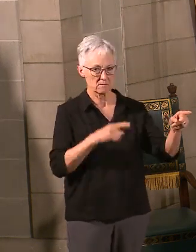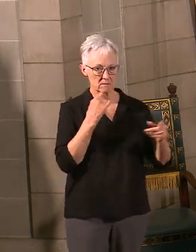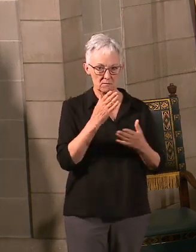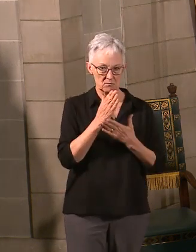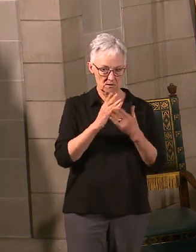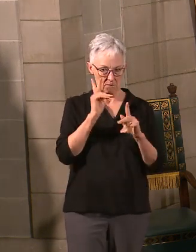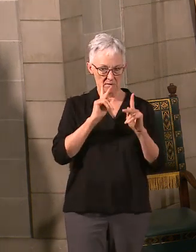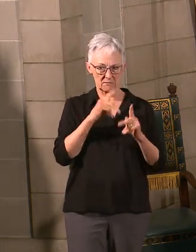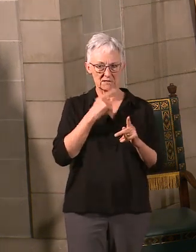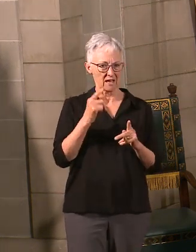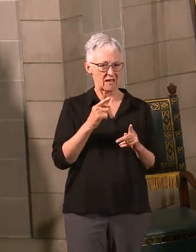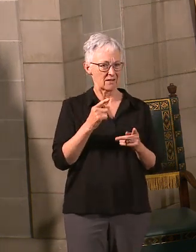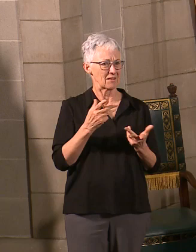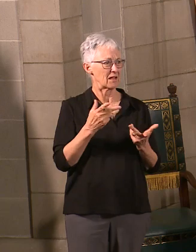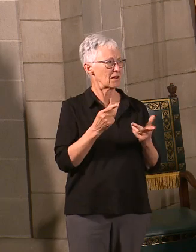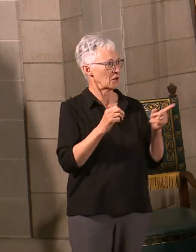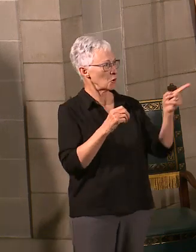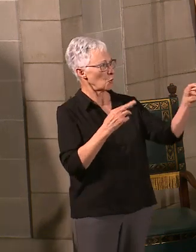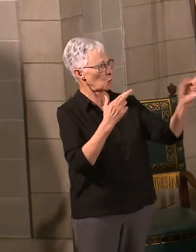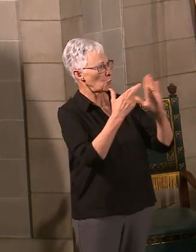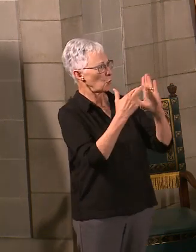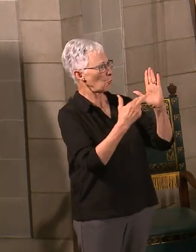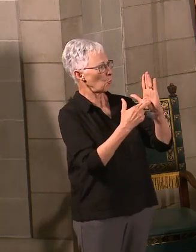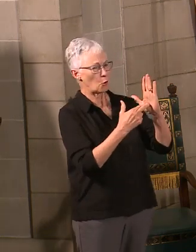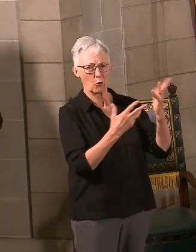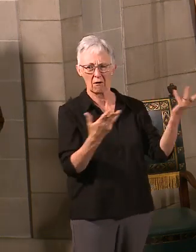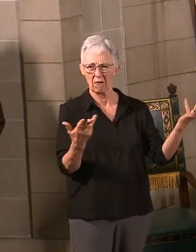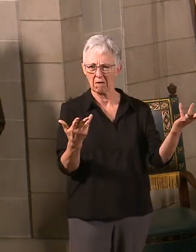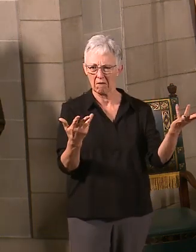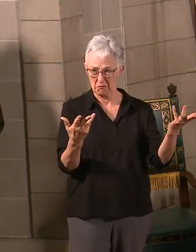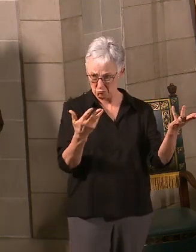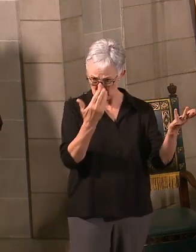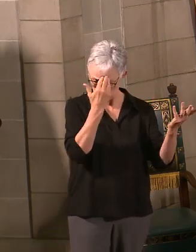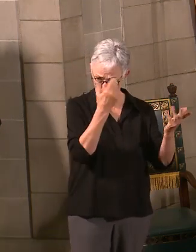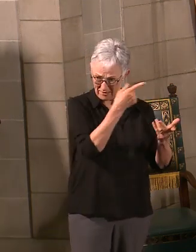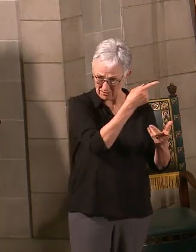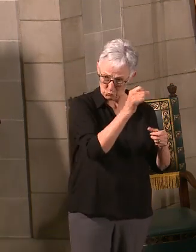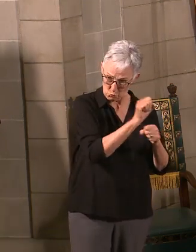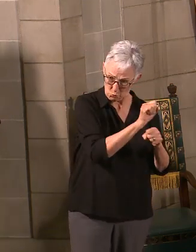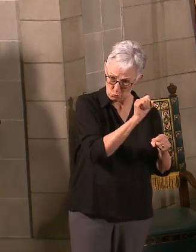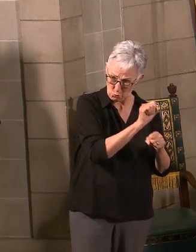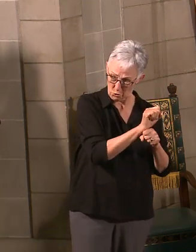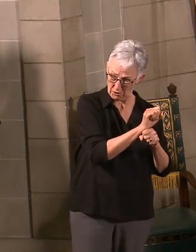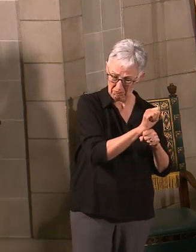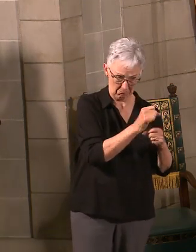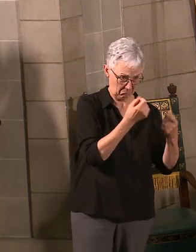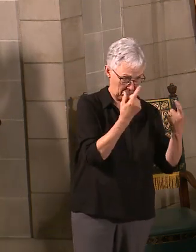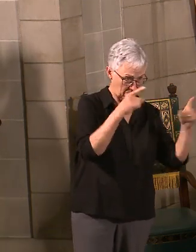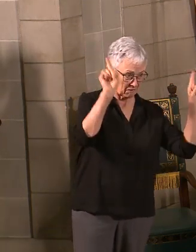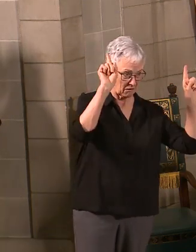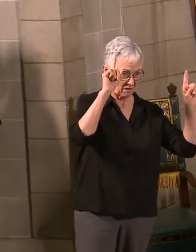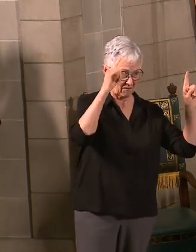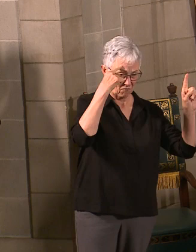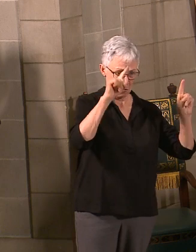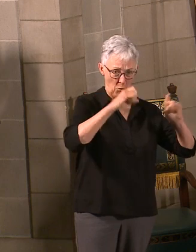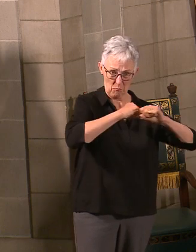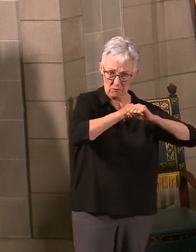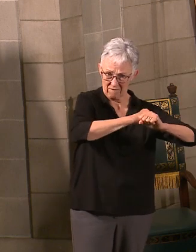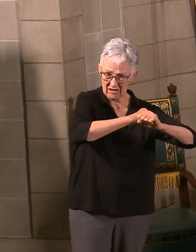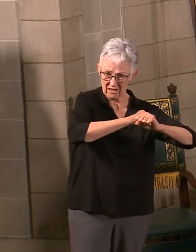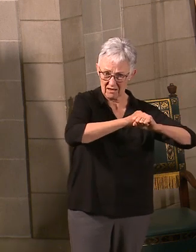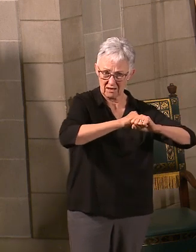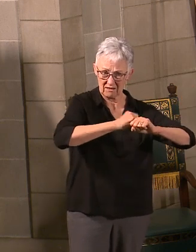year. Yeah, I think, again, the question was, well, what about restrictions? How do we know they're actually working? Or maybe this was, just as some people thought, maybe a